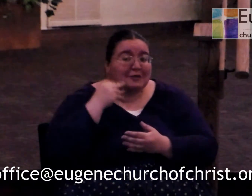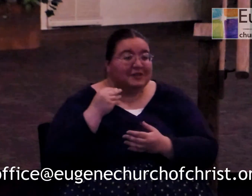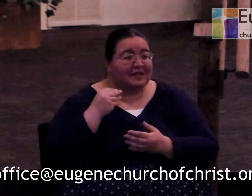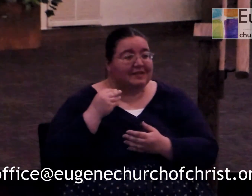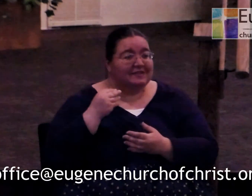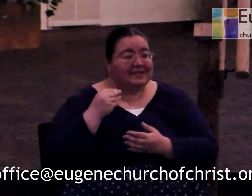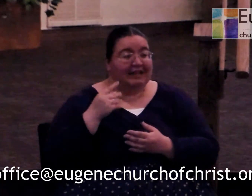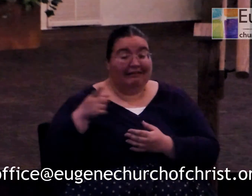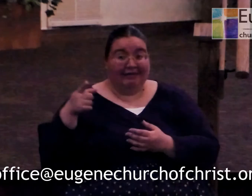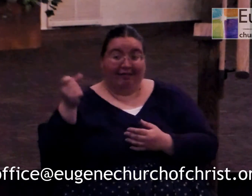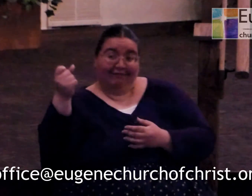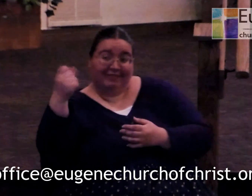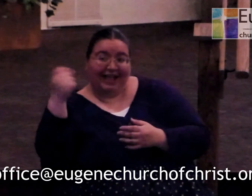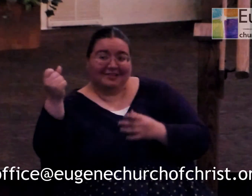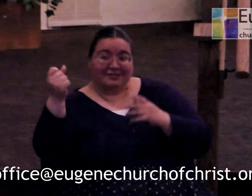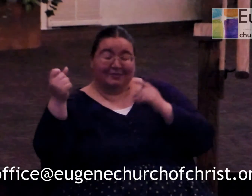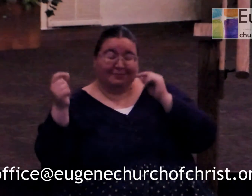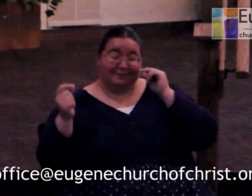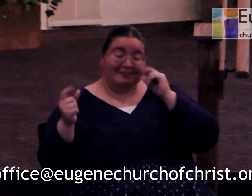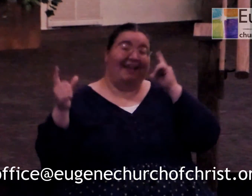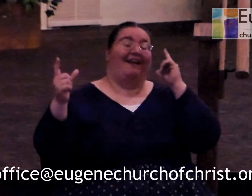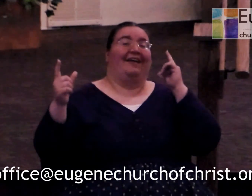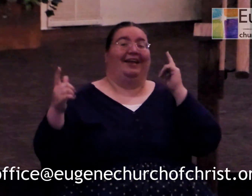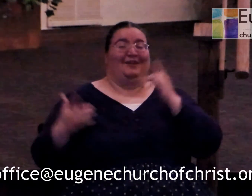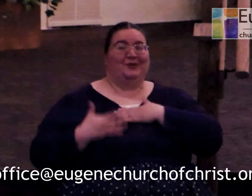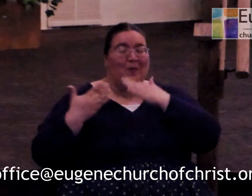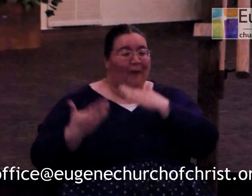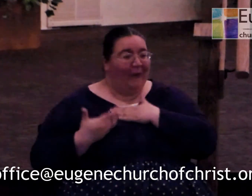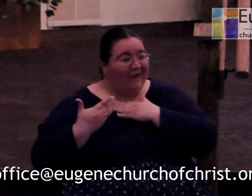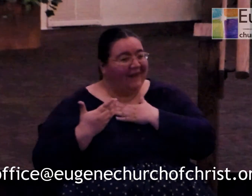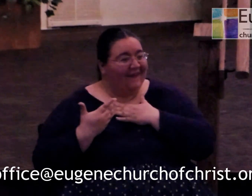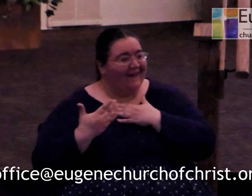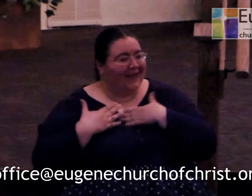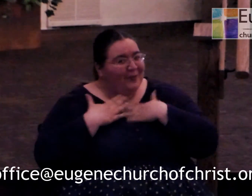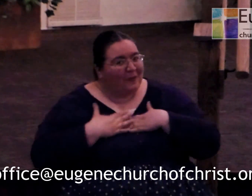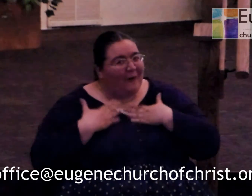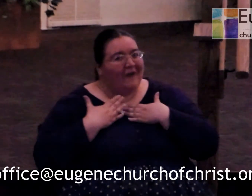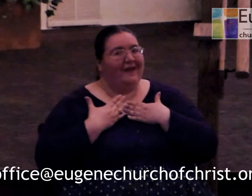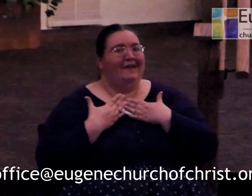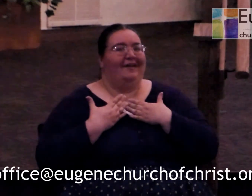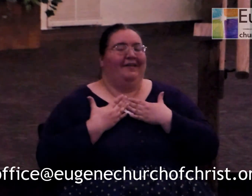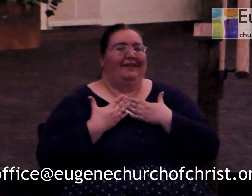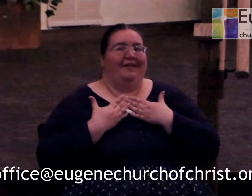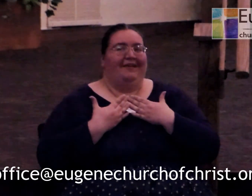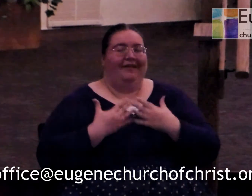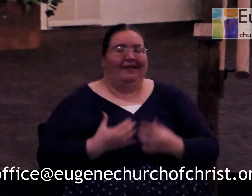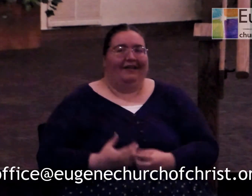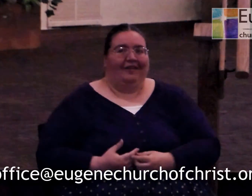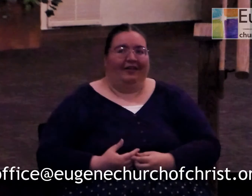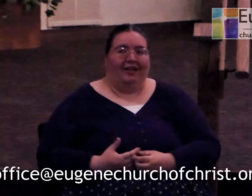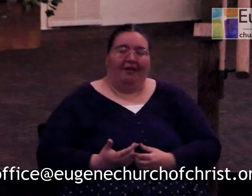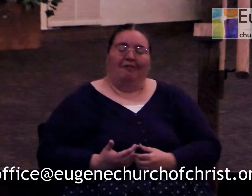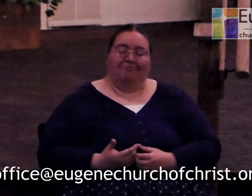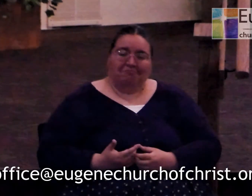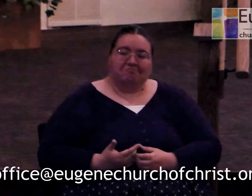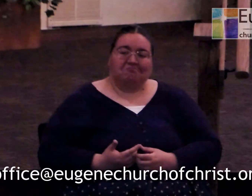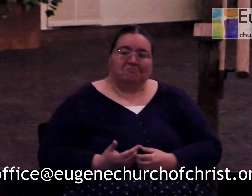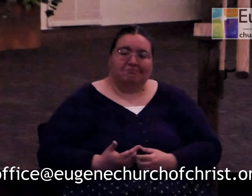say yes. And enjoy that moment and realize, oh, this wasn't so bad after all. I actually could do this. This